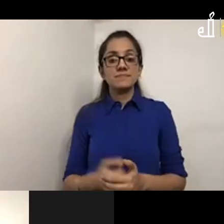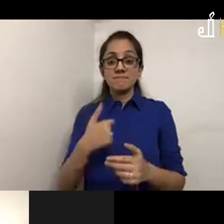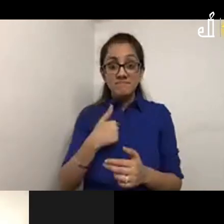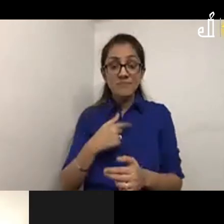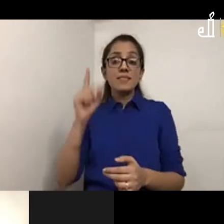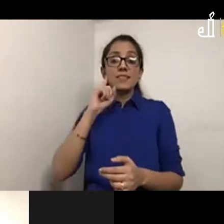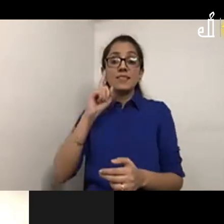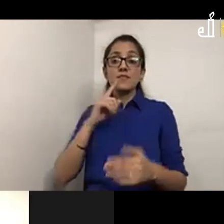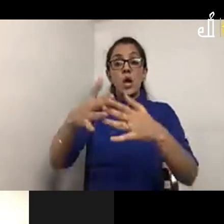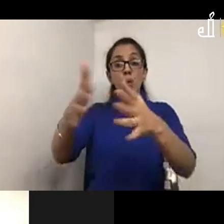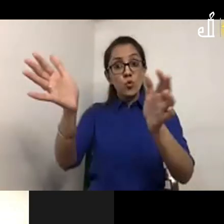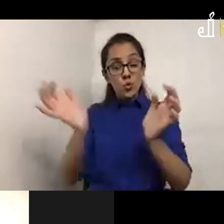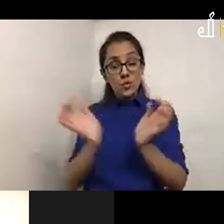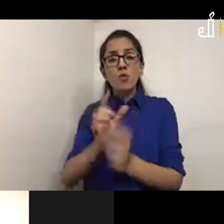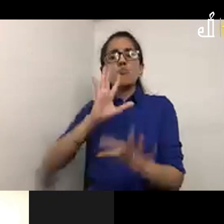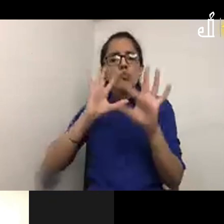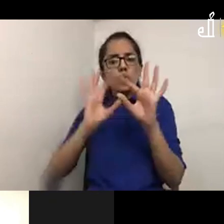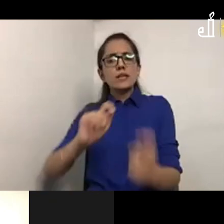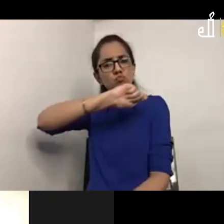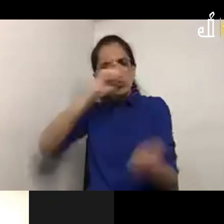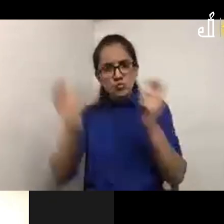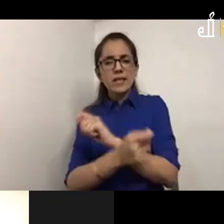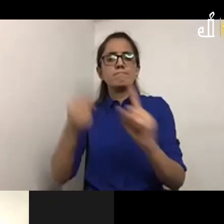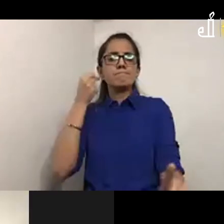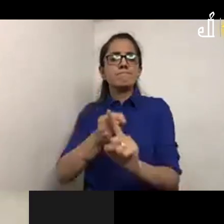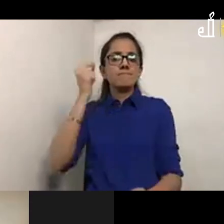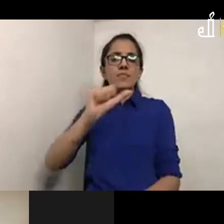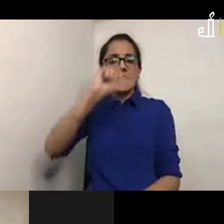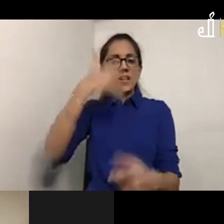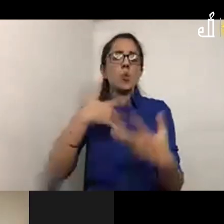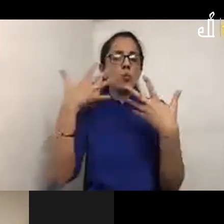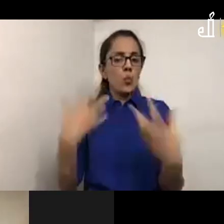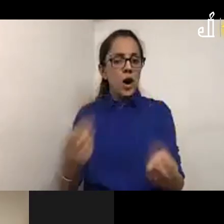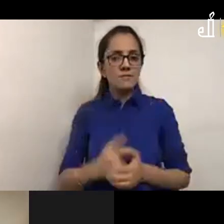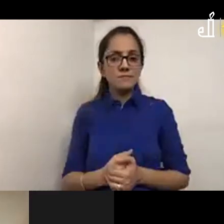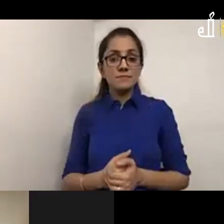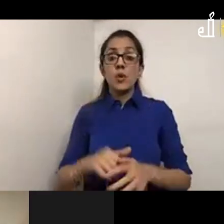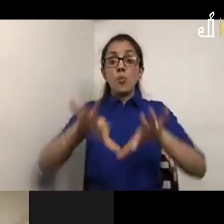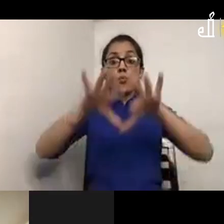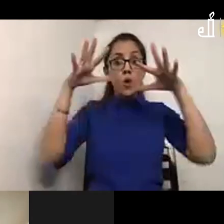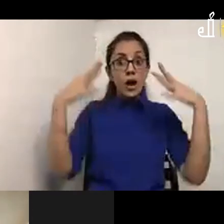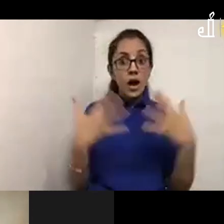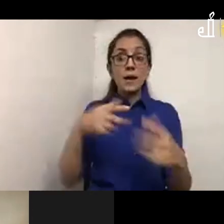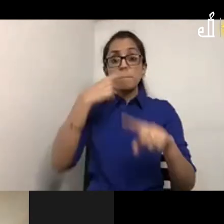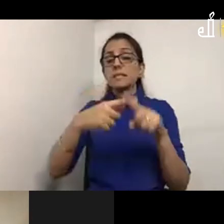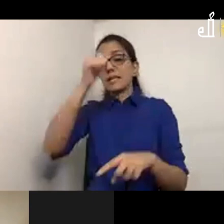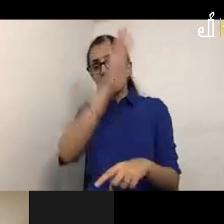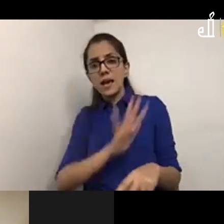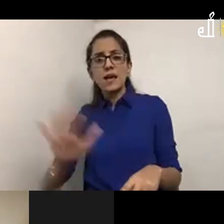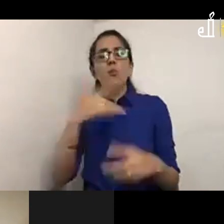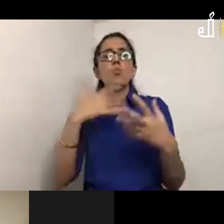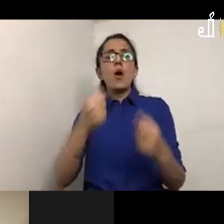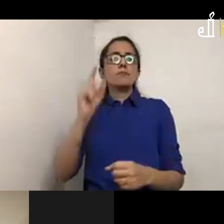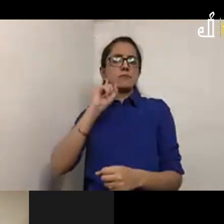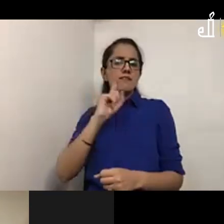deaf community becomes a change maker for the country. We want the country and the world to see what deaf